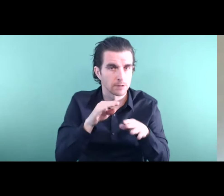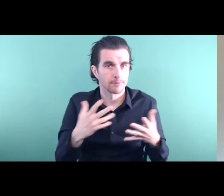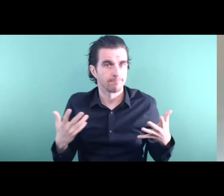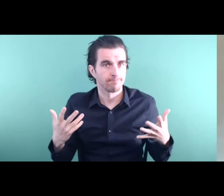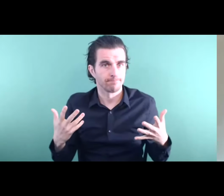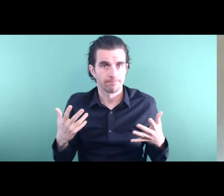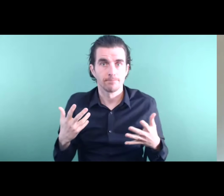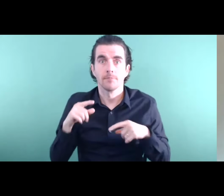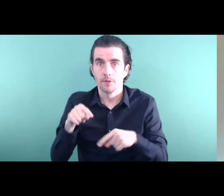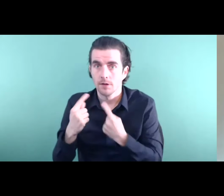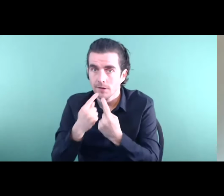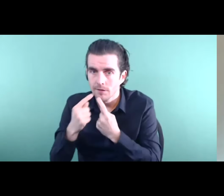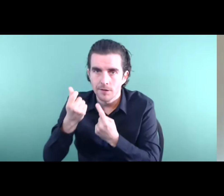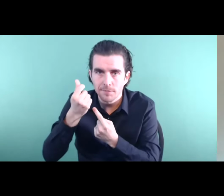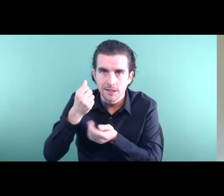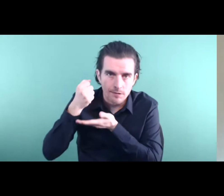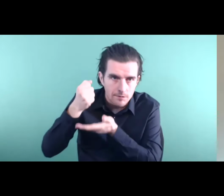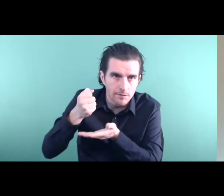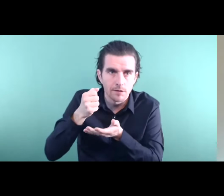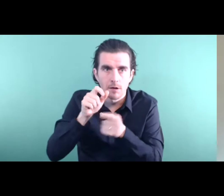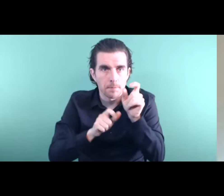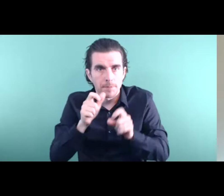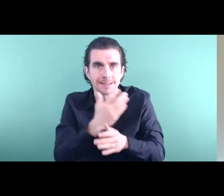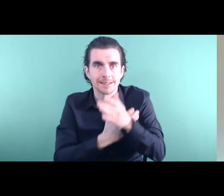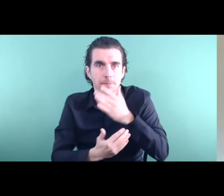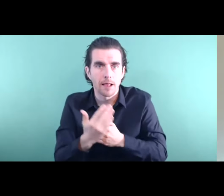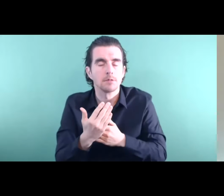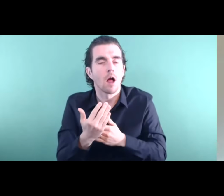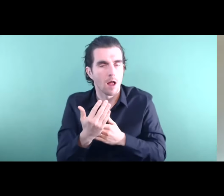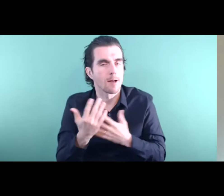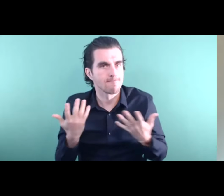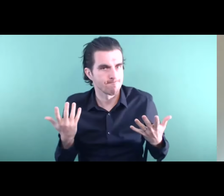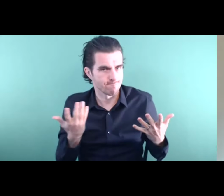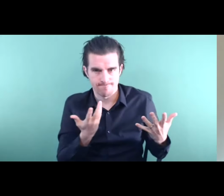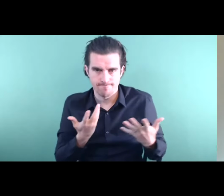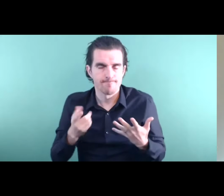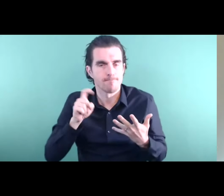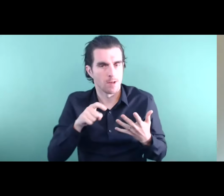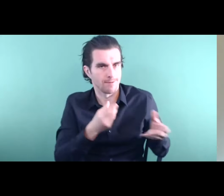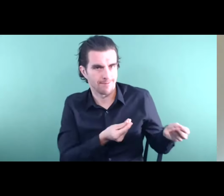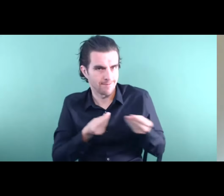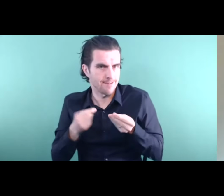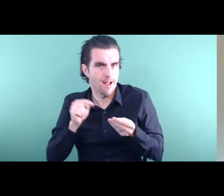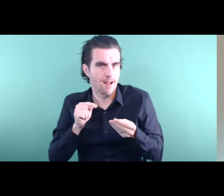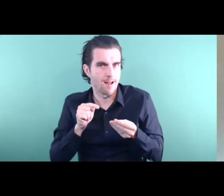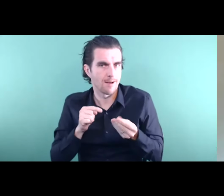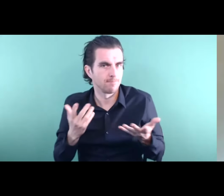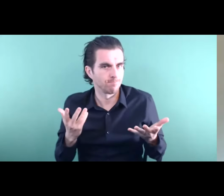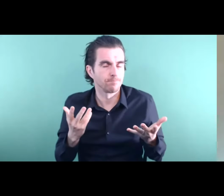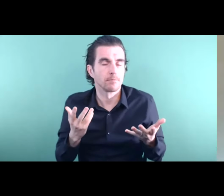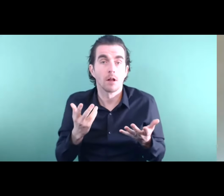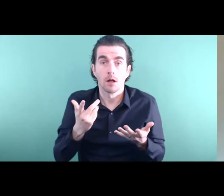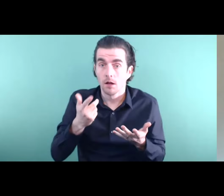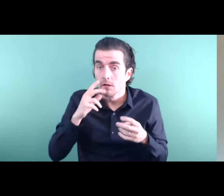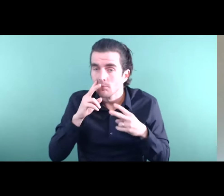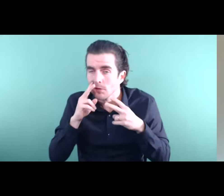provision of funding. So this is one example. I would like to say that another example is, for